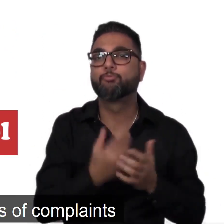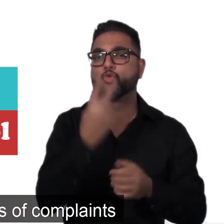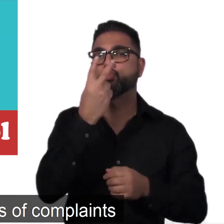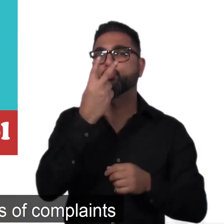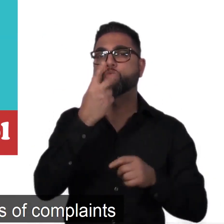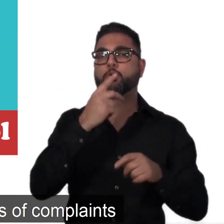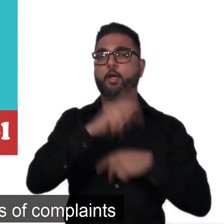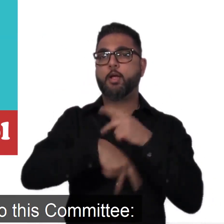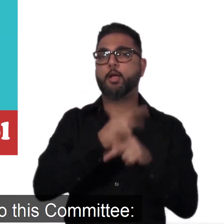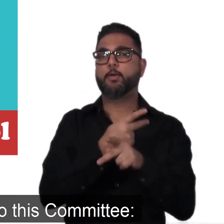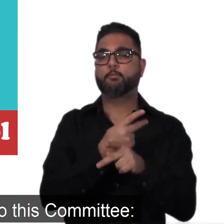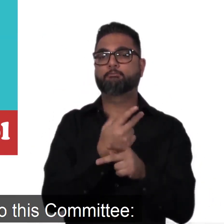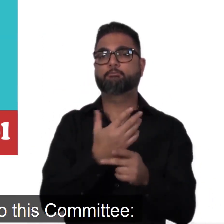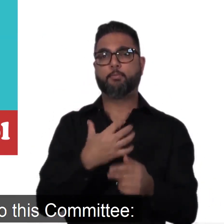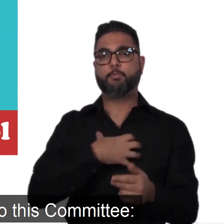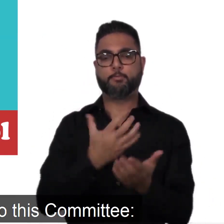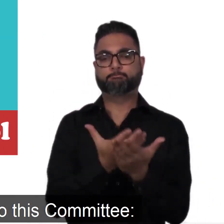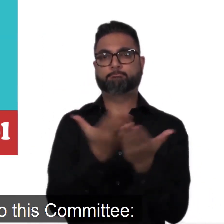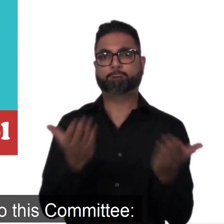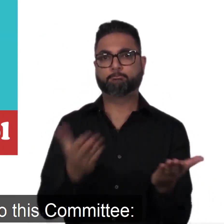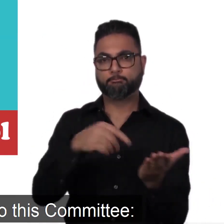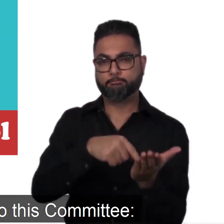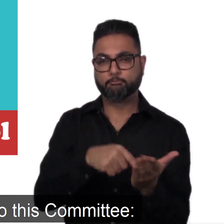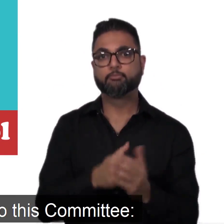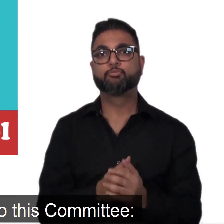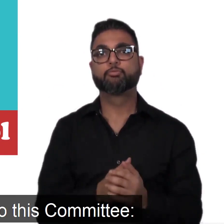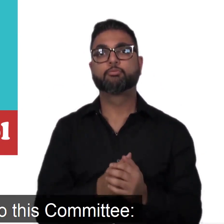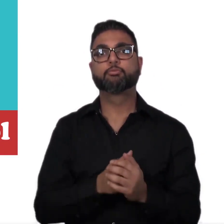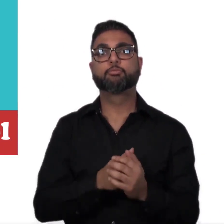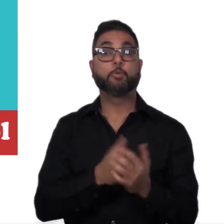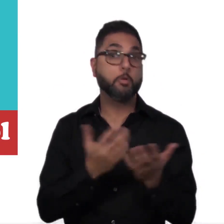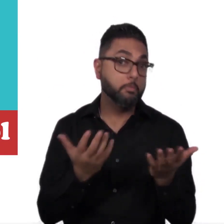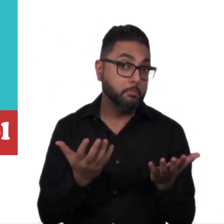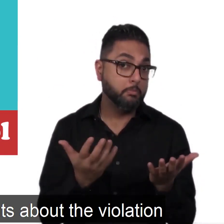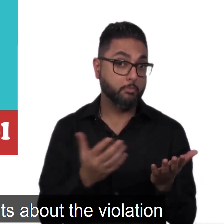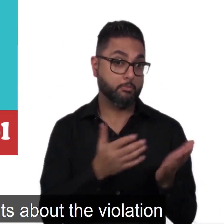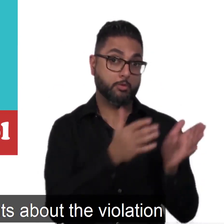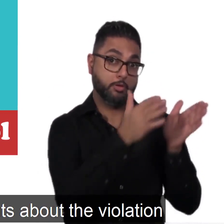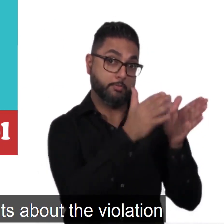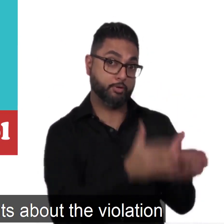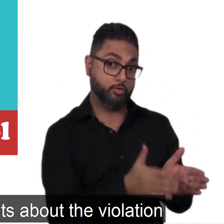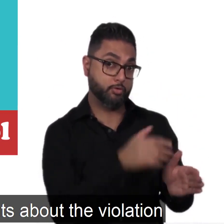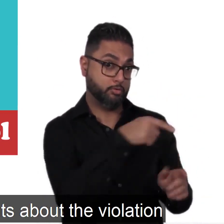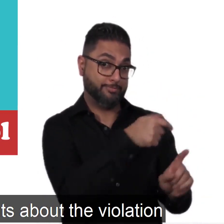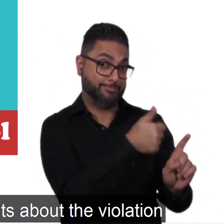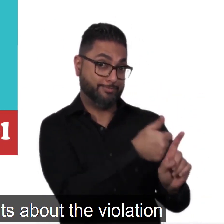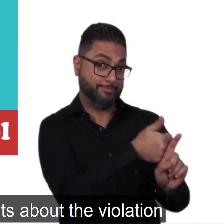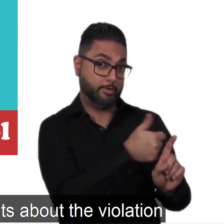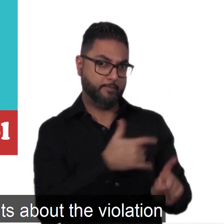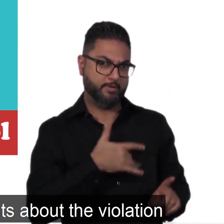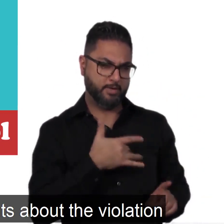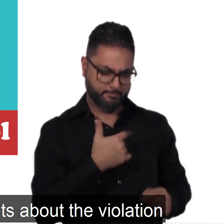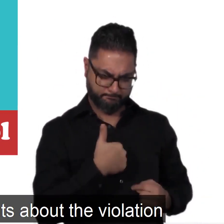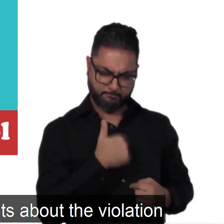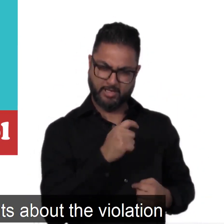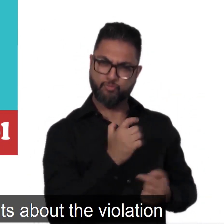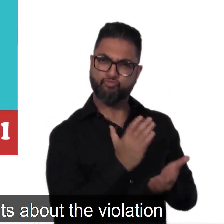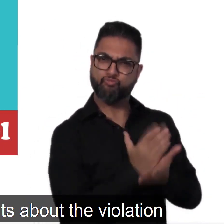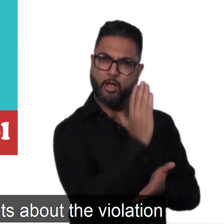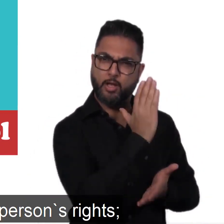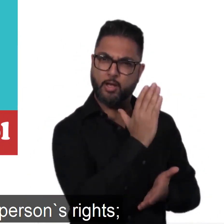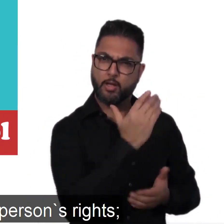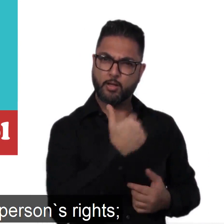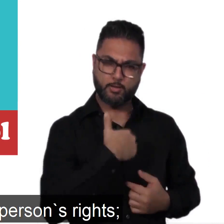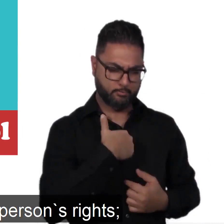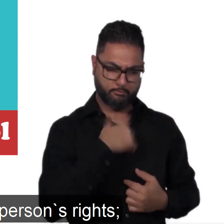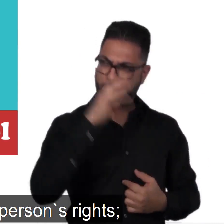There are two kinds of complaints that can be made to this committee. One kind are complaints about the